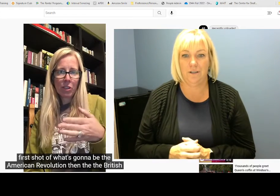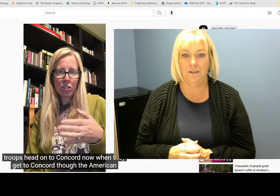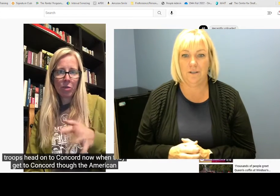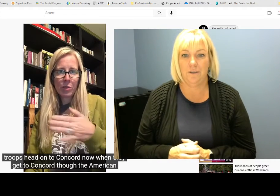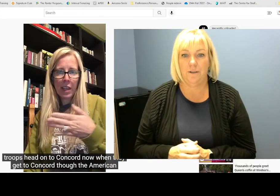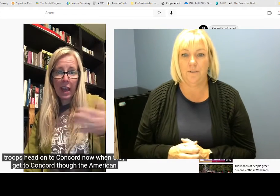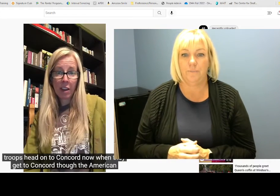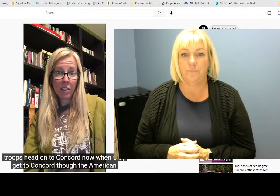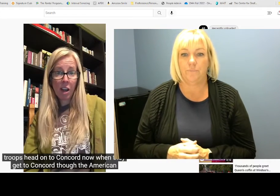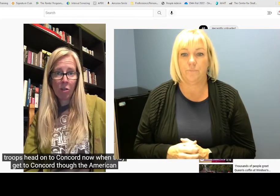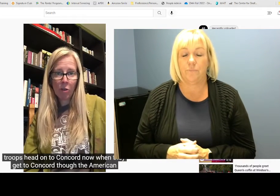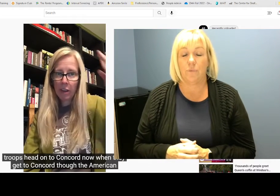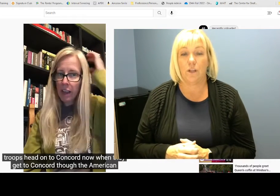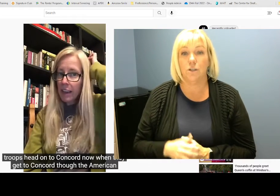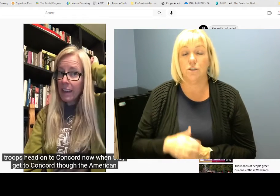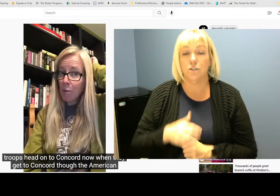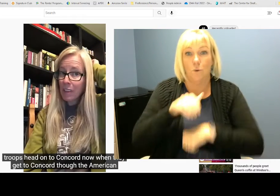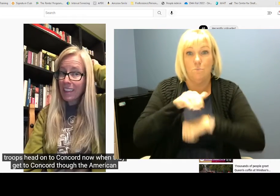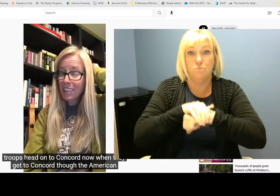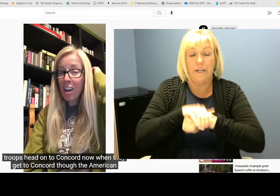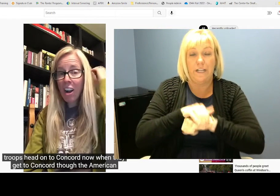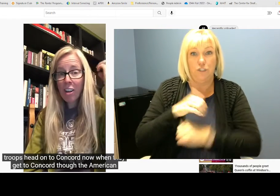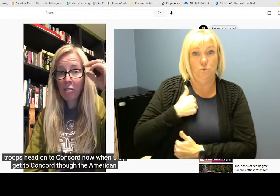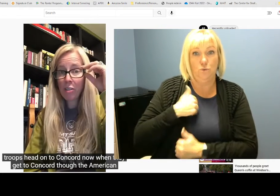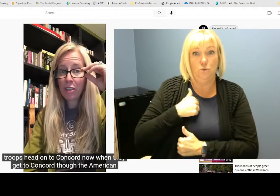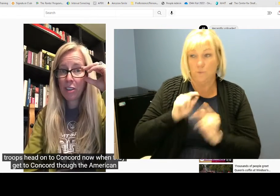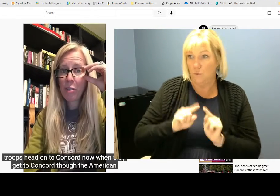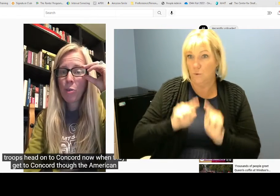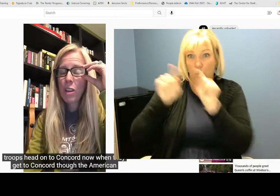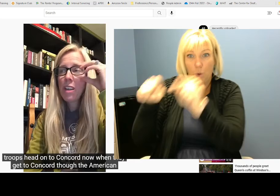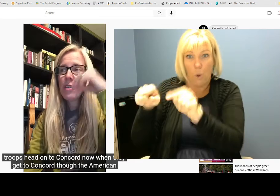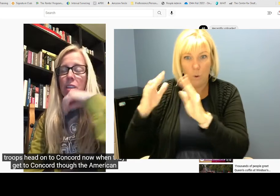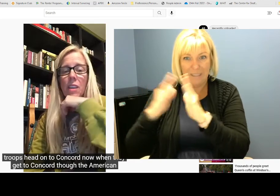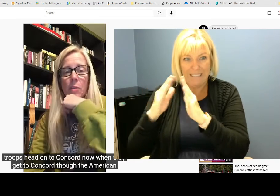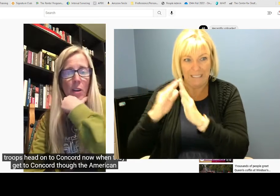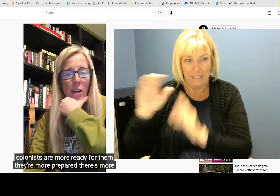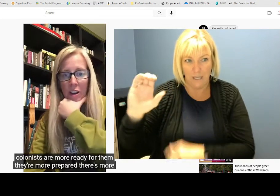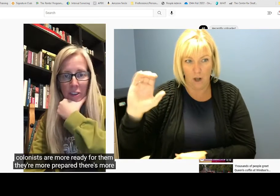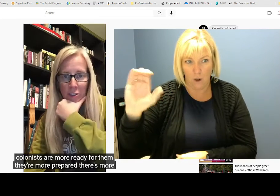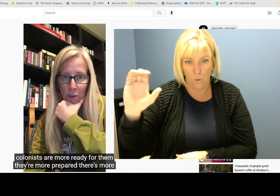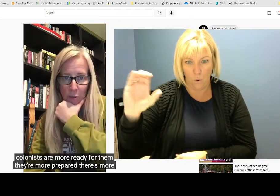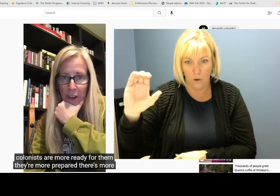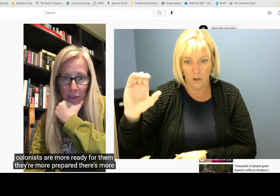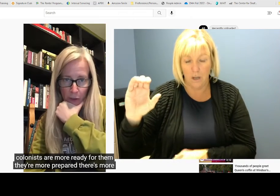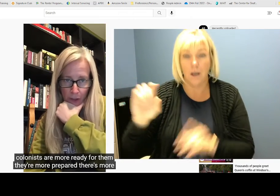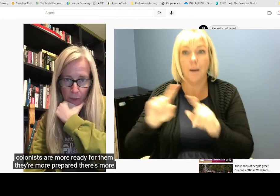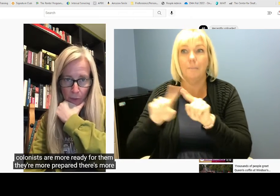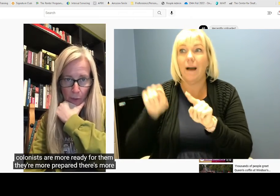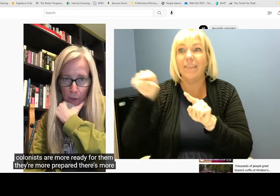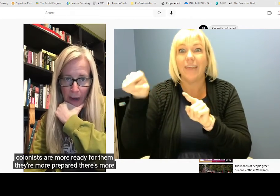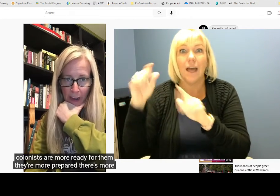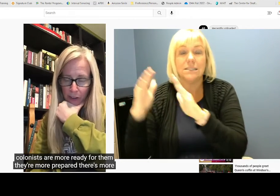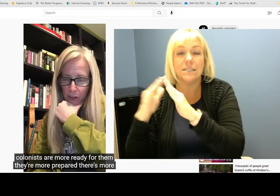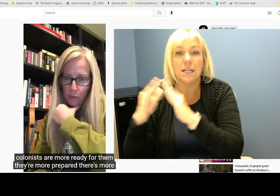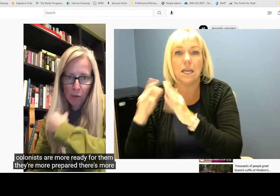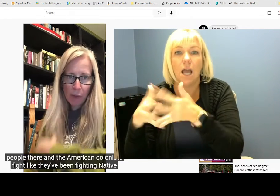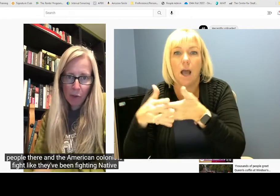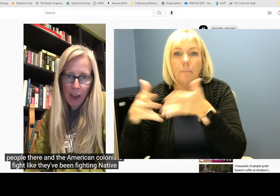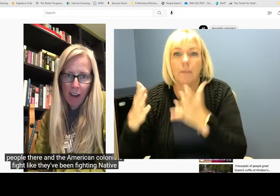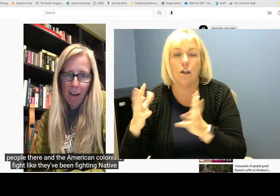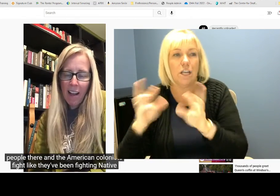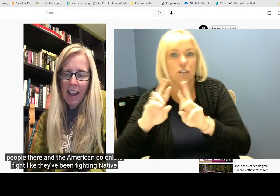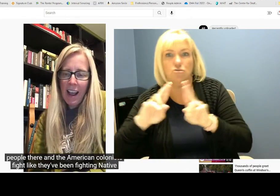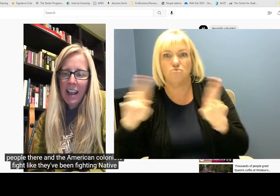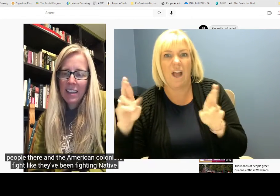the British troops head on to Concord. Now, when they get to Concord, though, the American colonists are more ready for them. They're more prepared. There's more